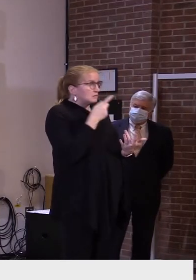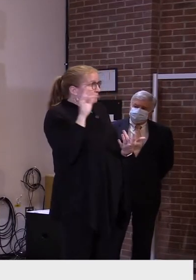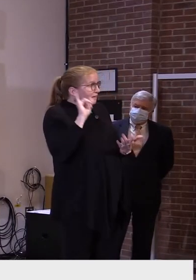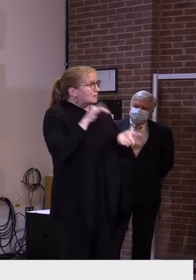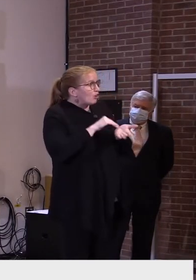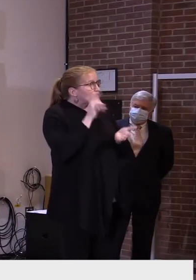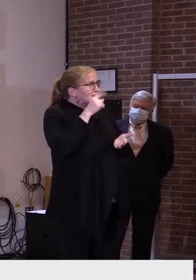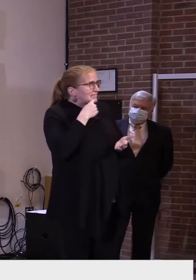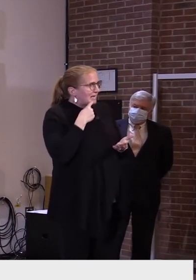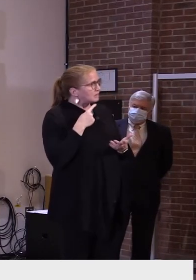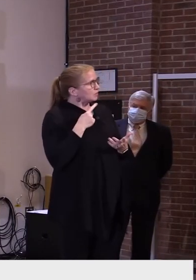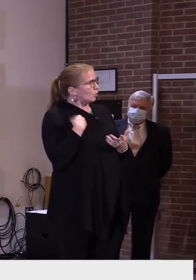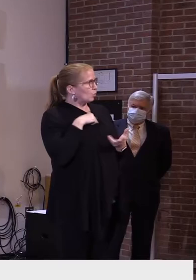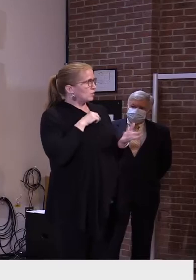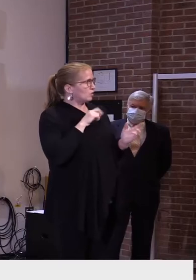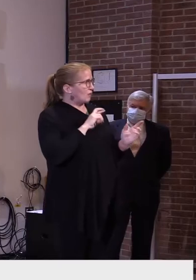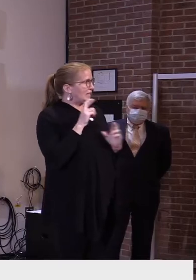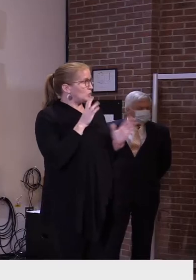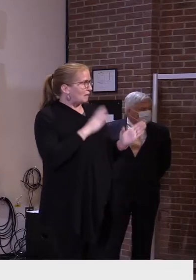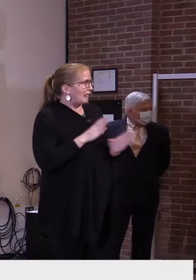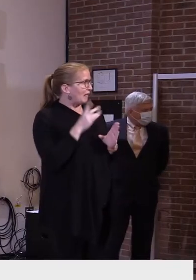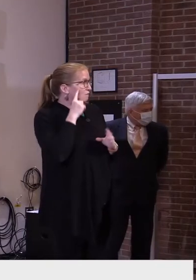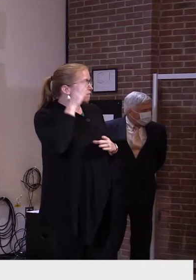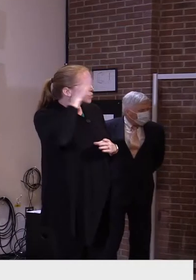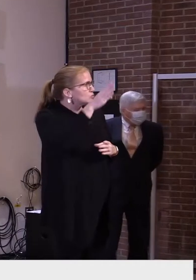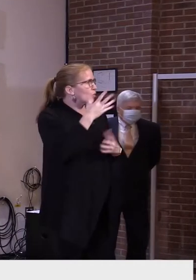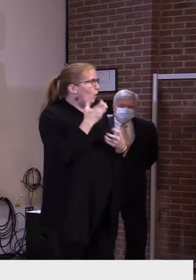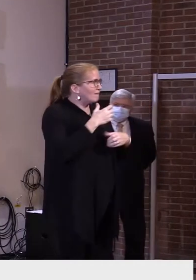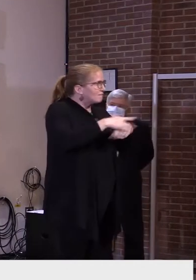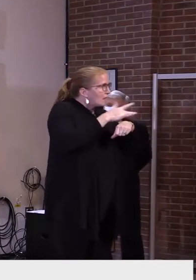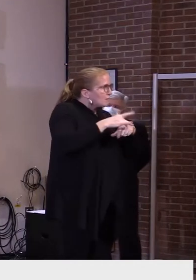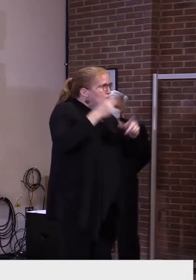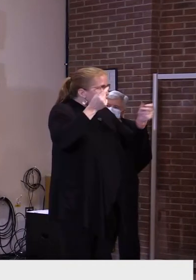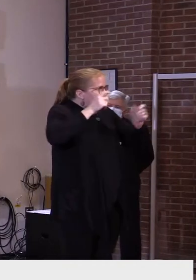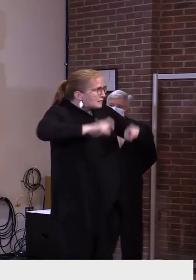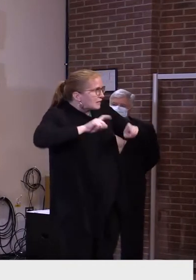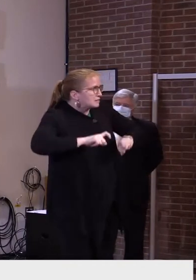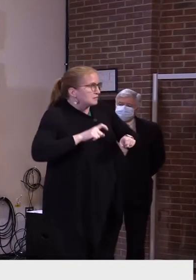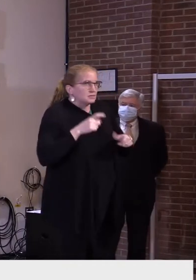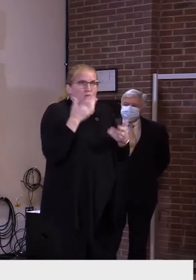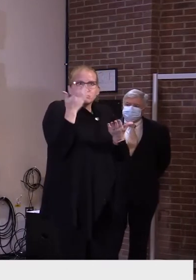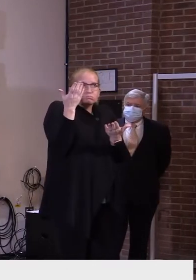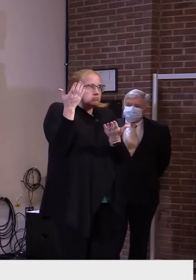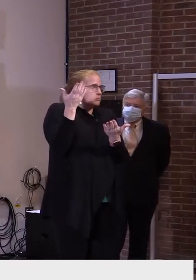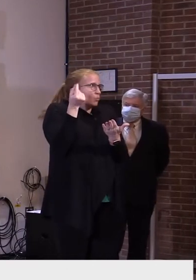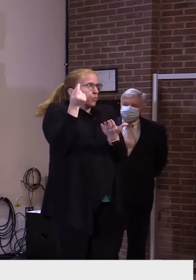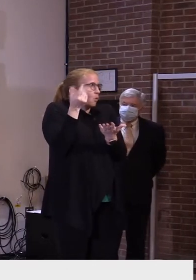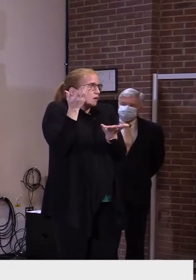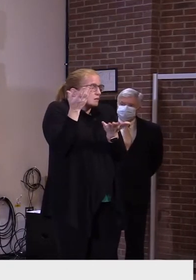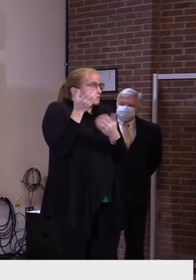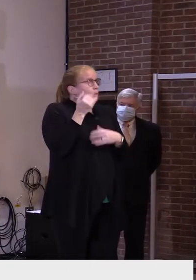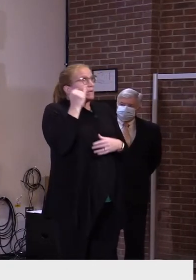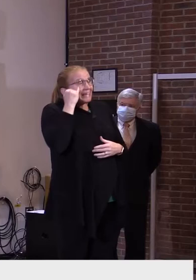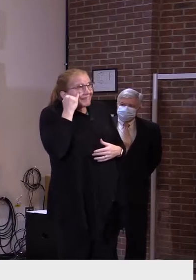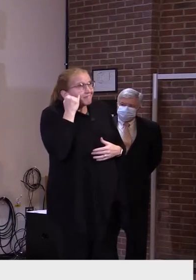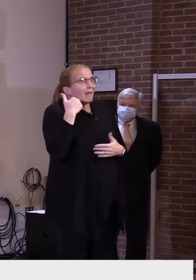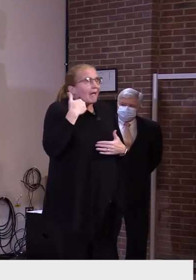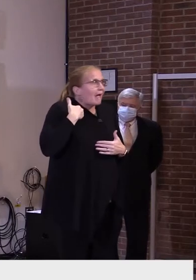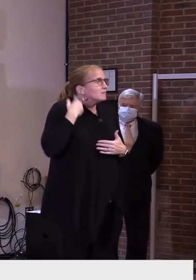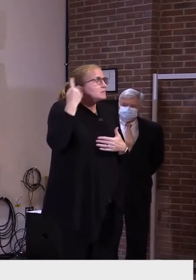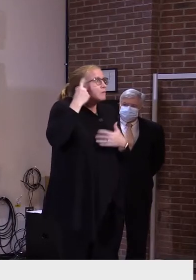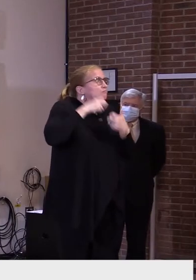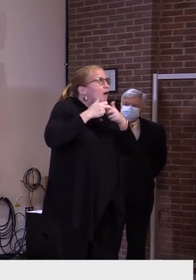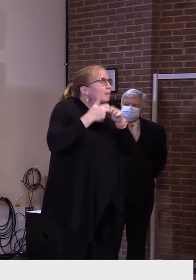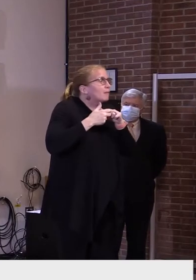Levine said. This is the future, and I, for one, if there is a supply chain issue,